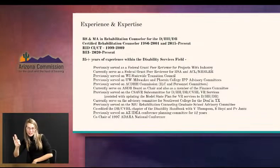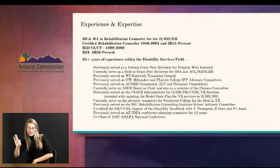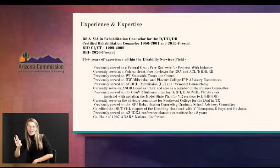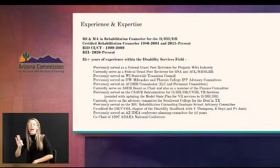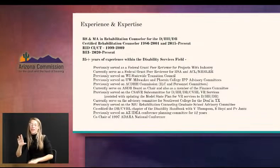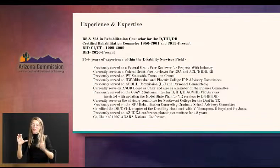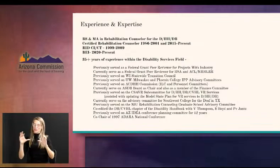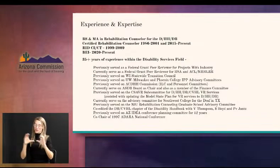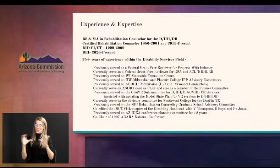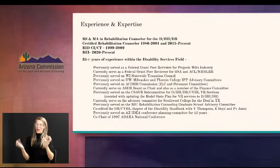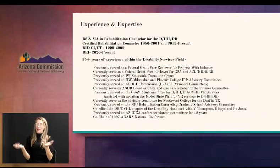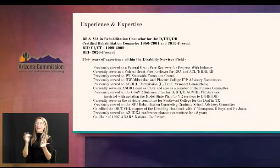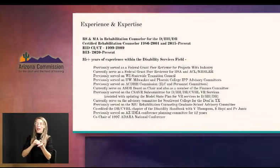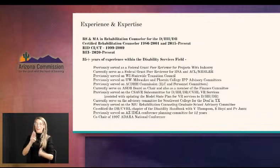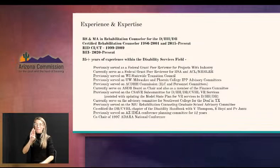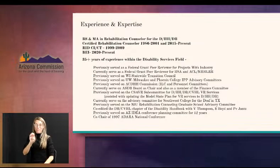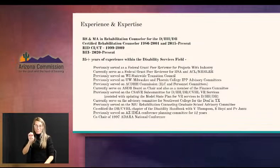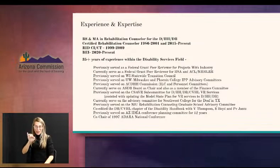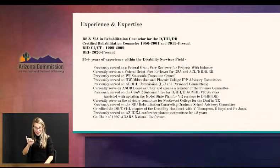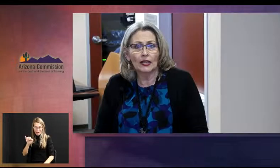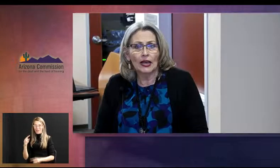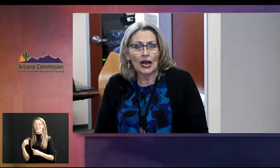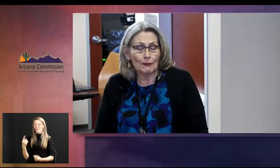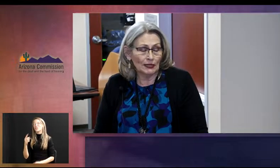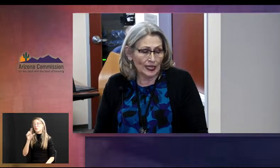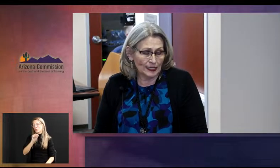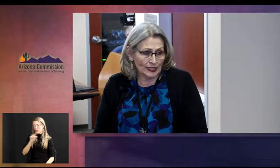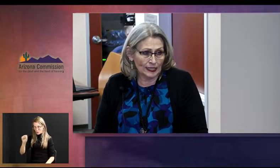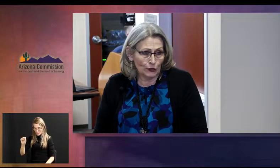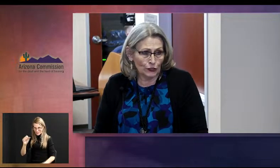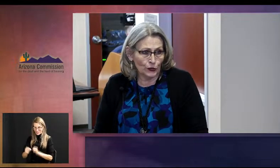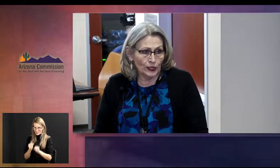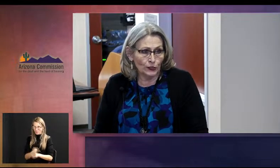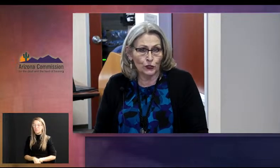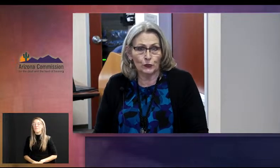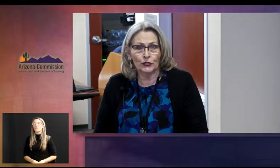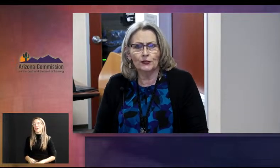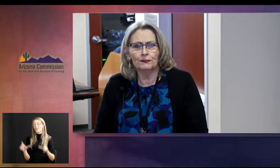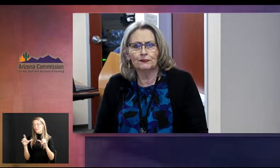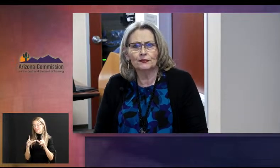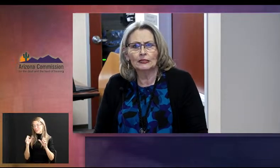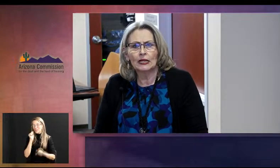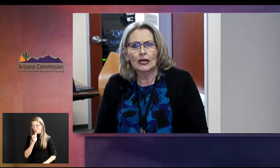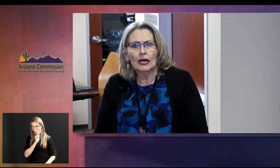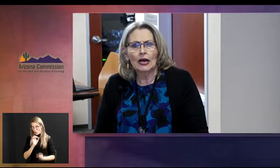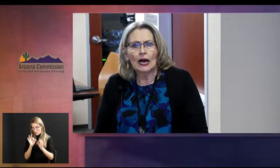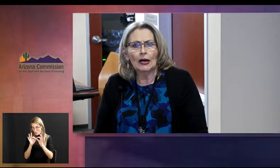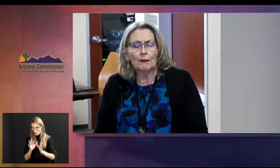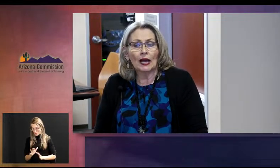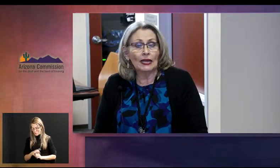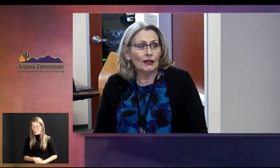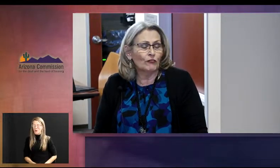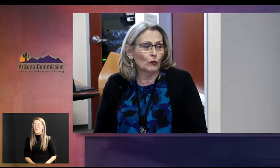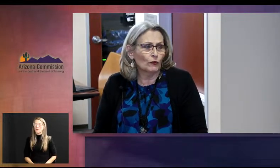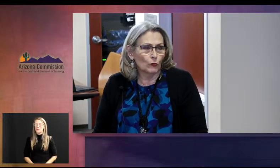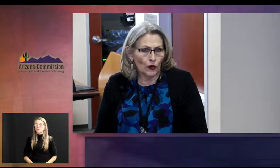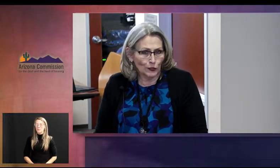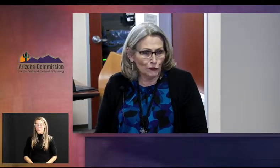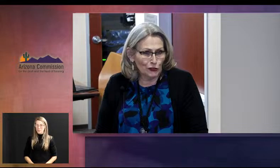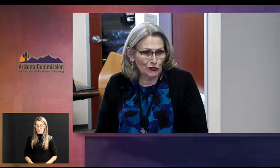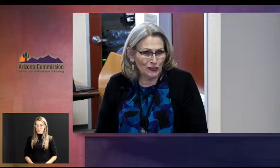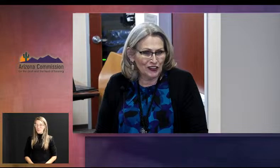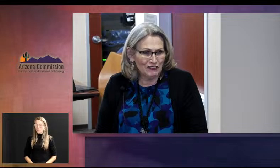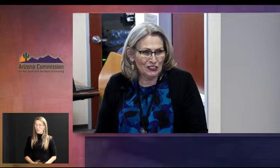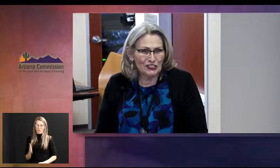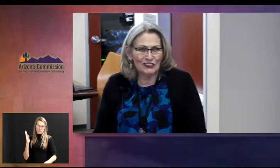with BEI since 2020. I'm a licensed Arizona interpreter. I have well